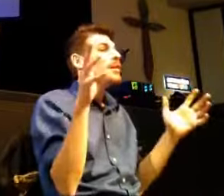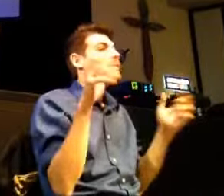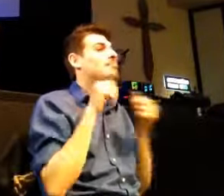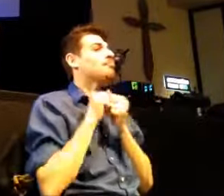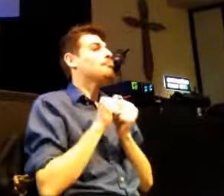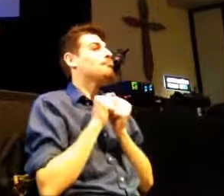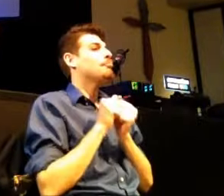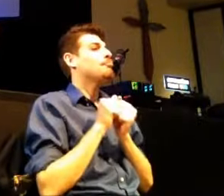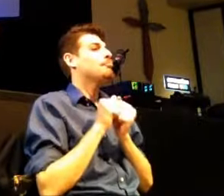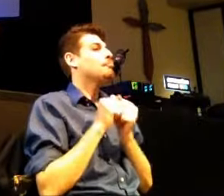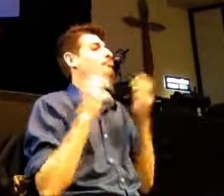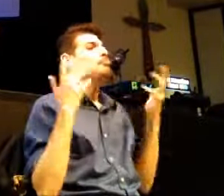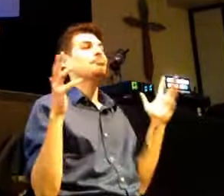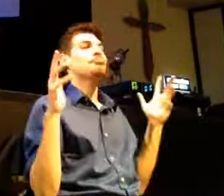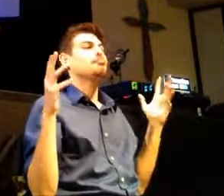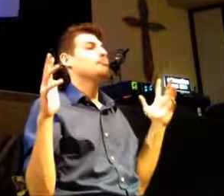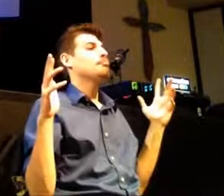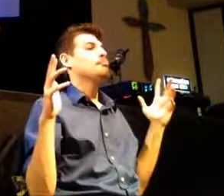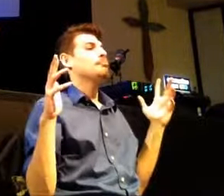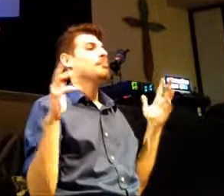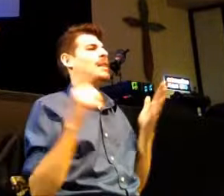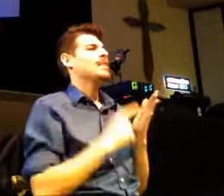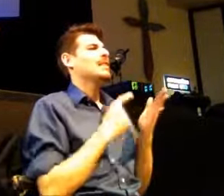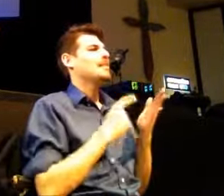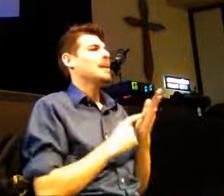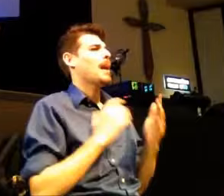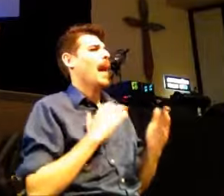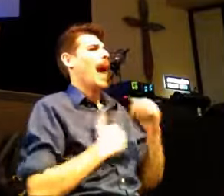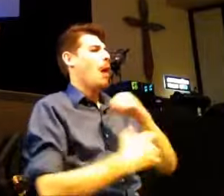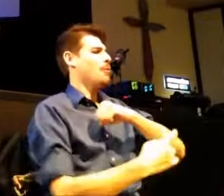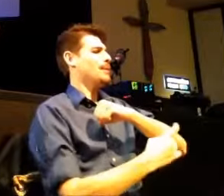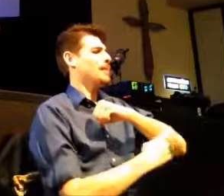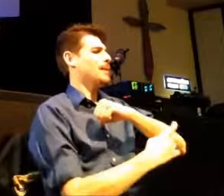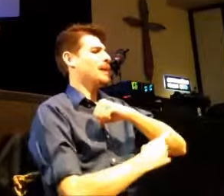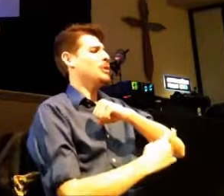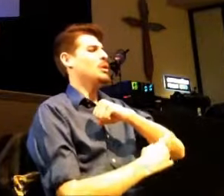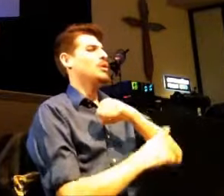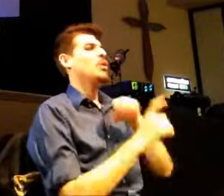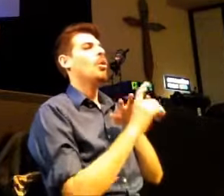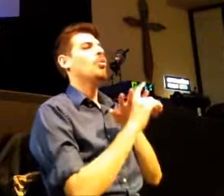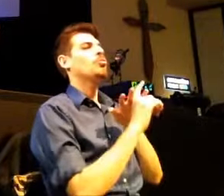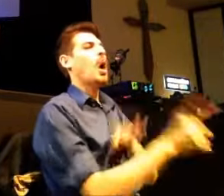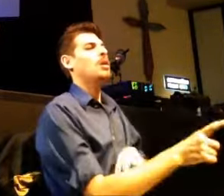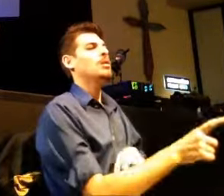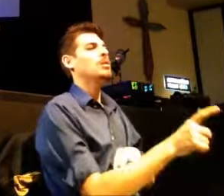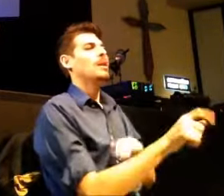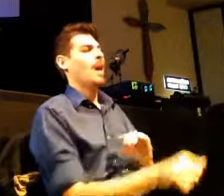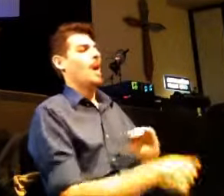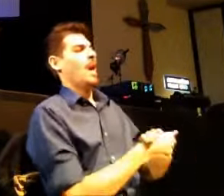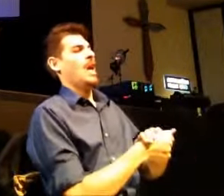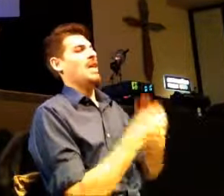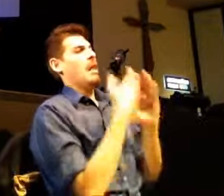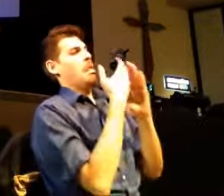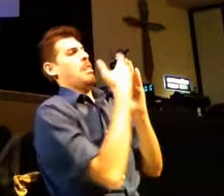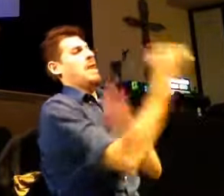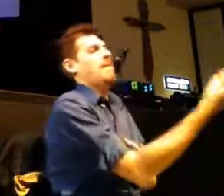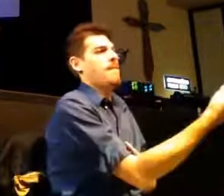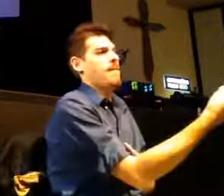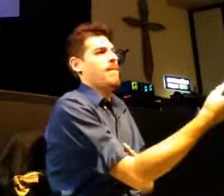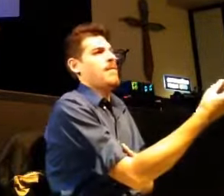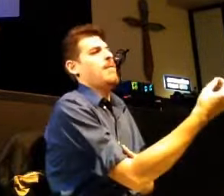temptation that we always have in those moments is what? It's to run. It is to get out of Dodge. It is to